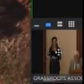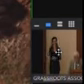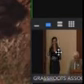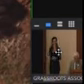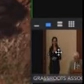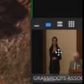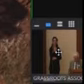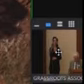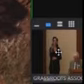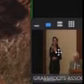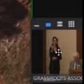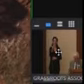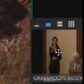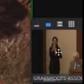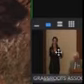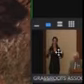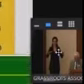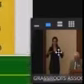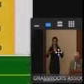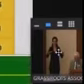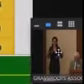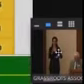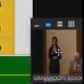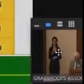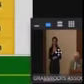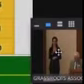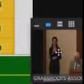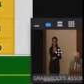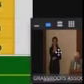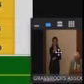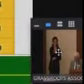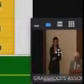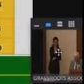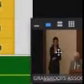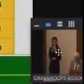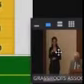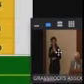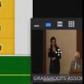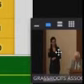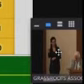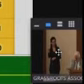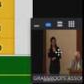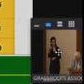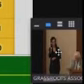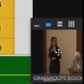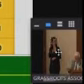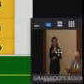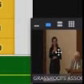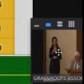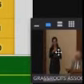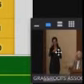primary caregivers to this virus. This is the highest orphan rate due